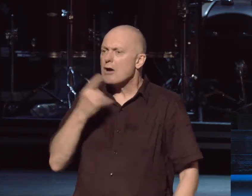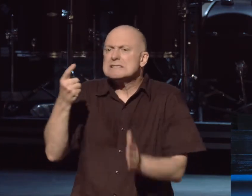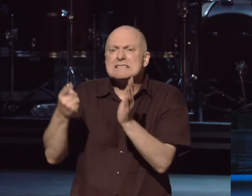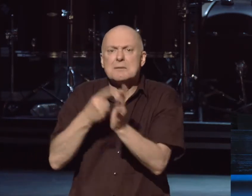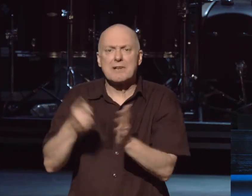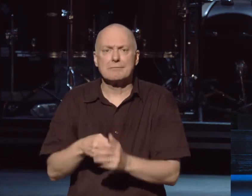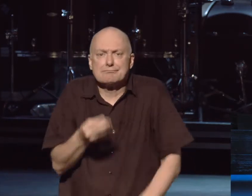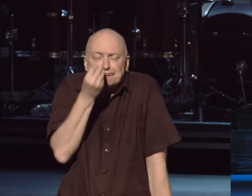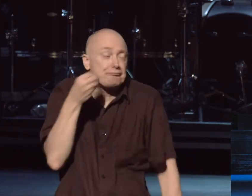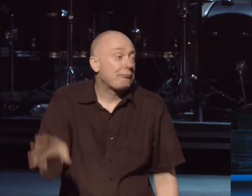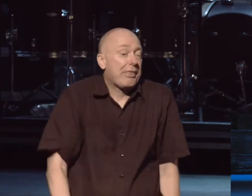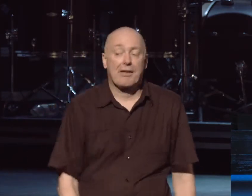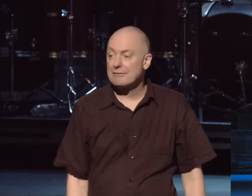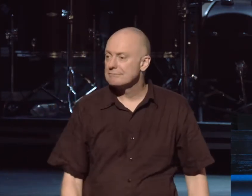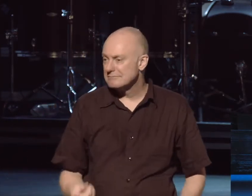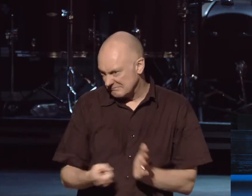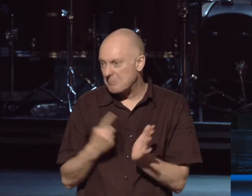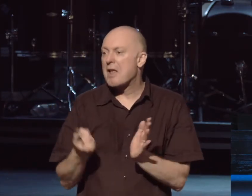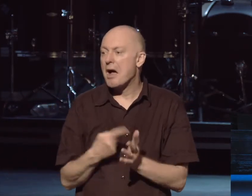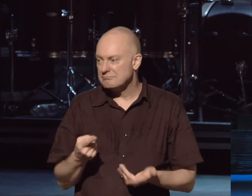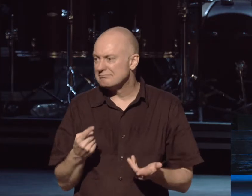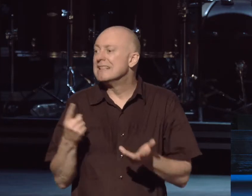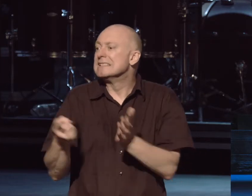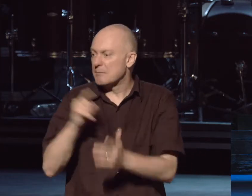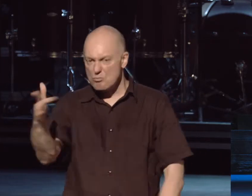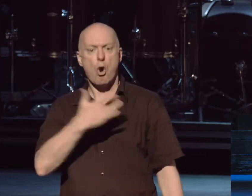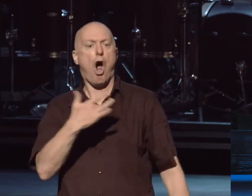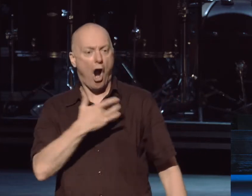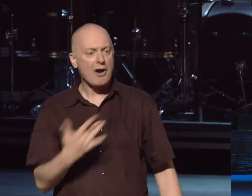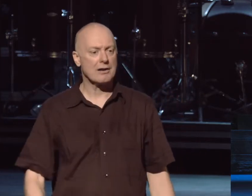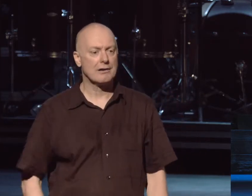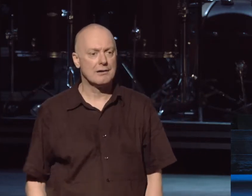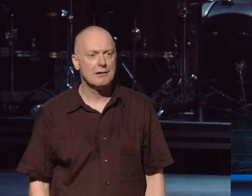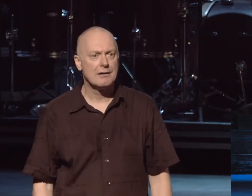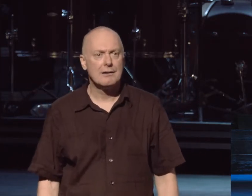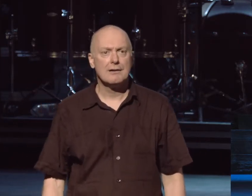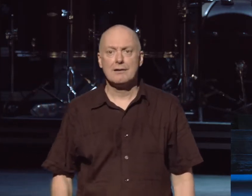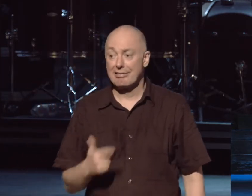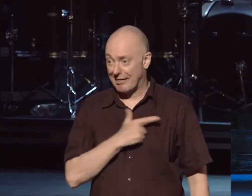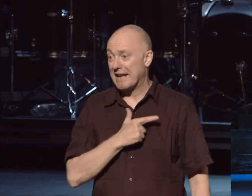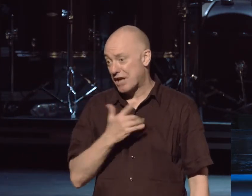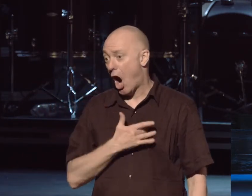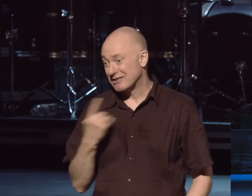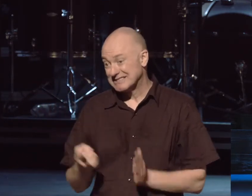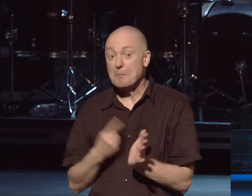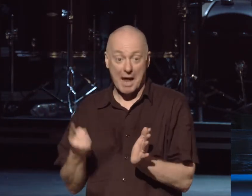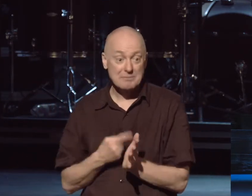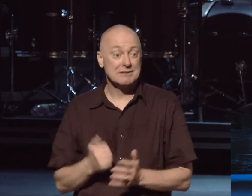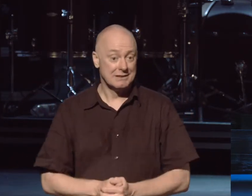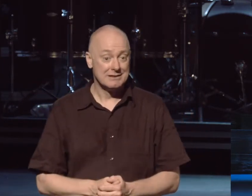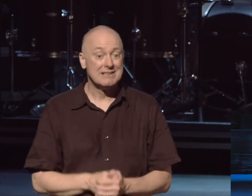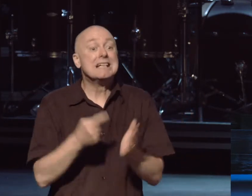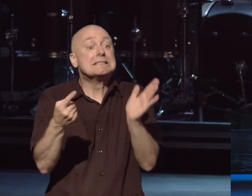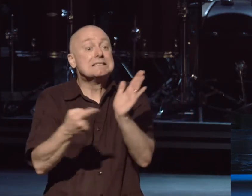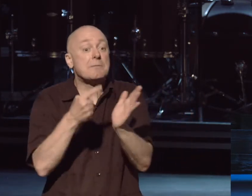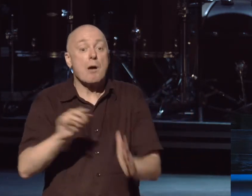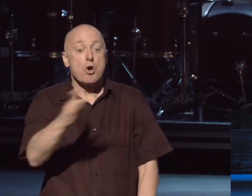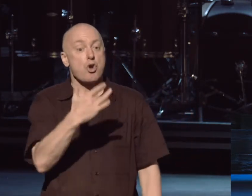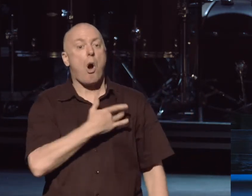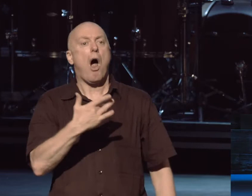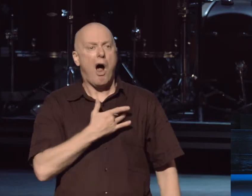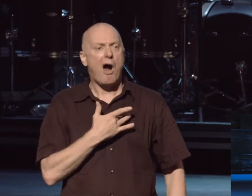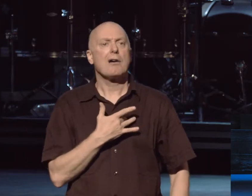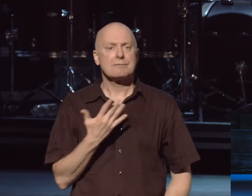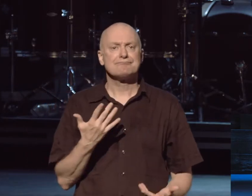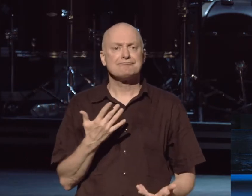at times to be indifferent. You will find your heart at times to be just flat out lazy. You will find your heart